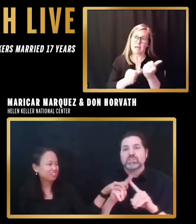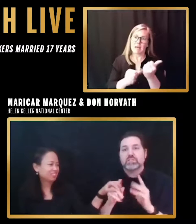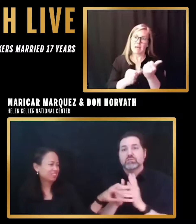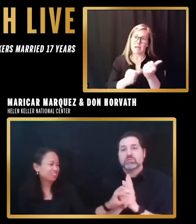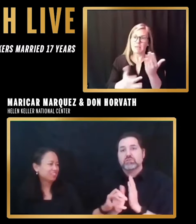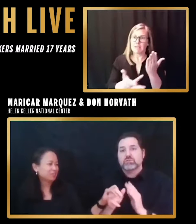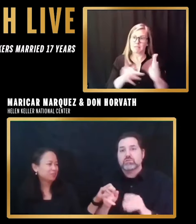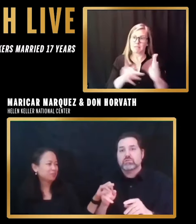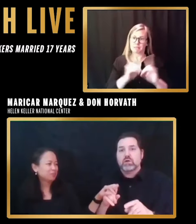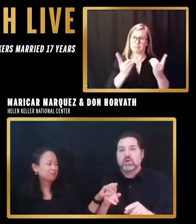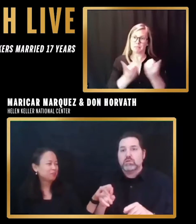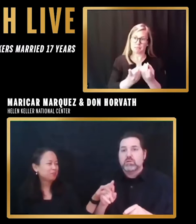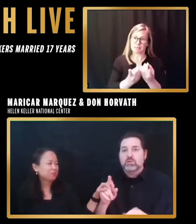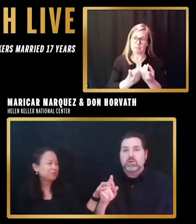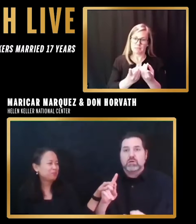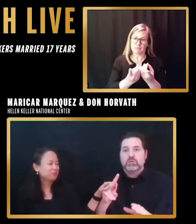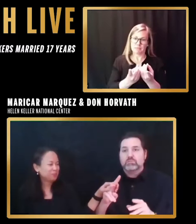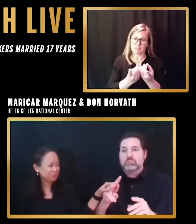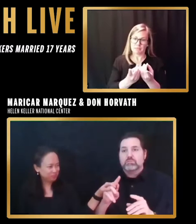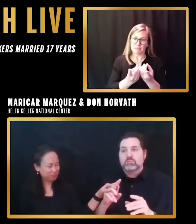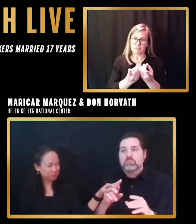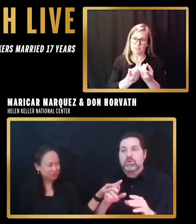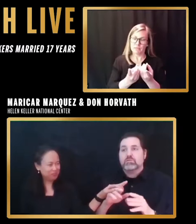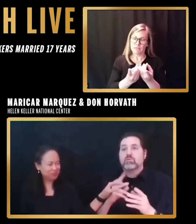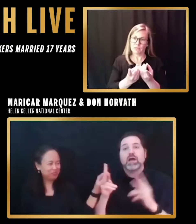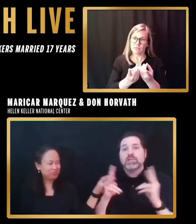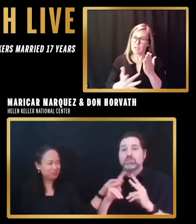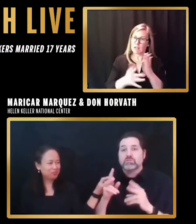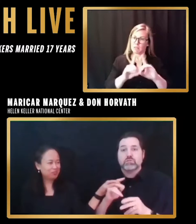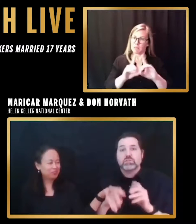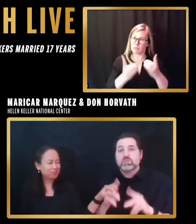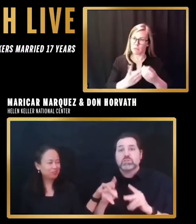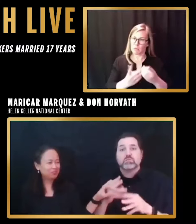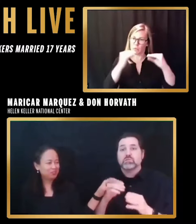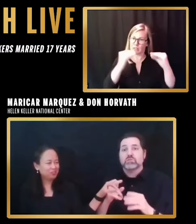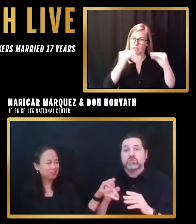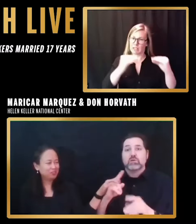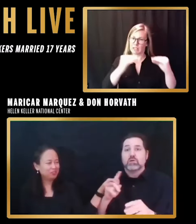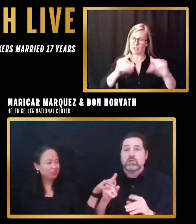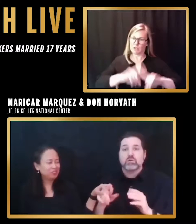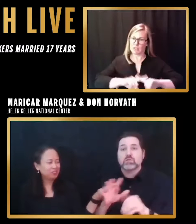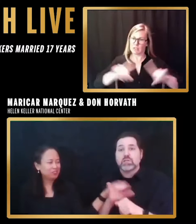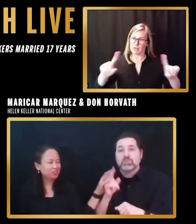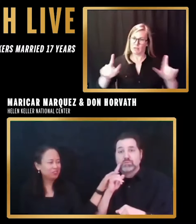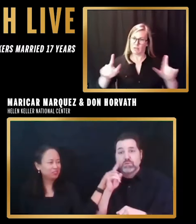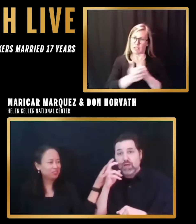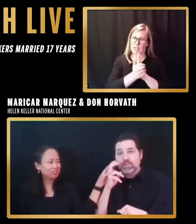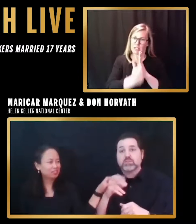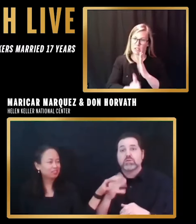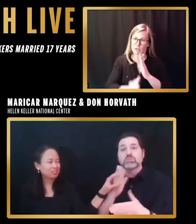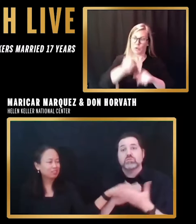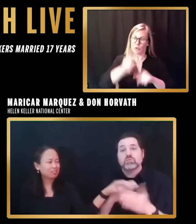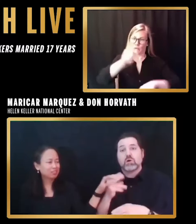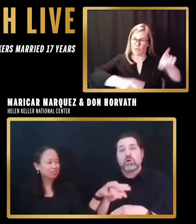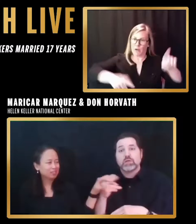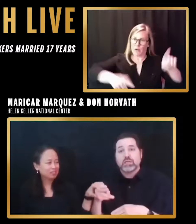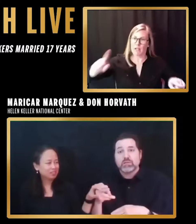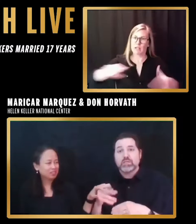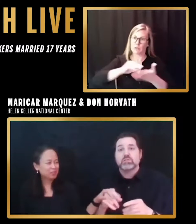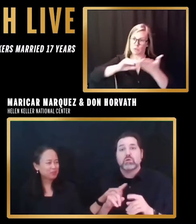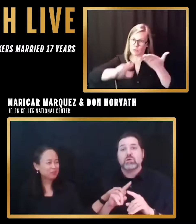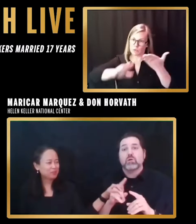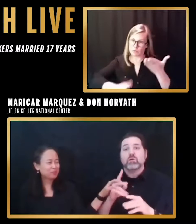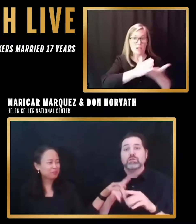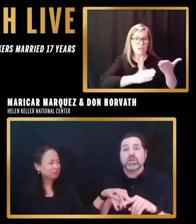different skills to a variety of students. Some students are totally deaf-blind, some students are hard of